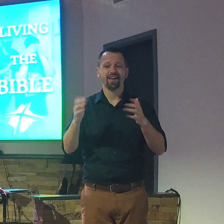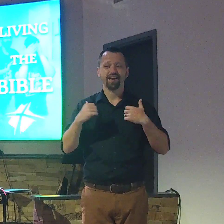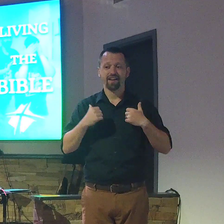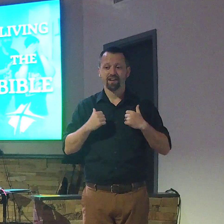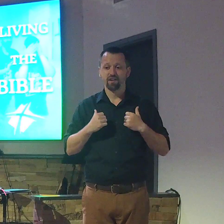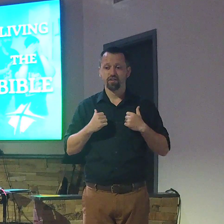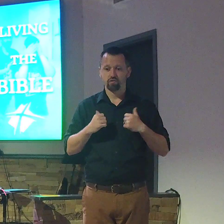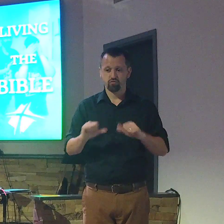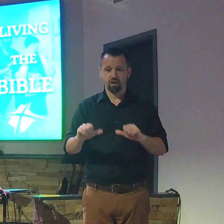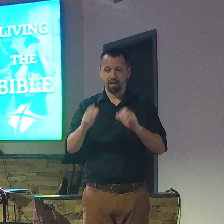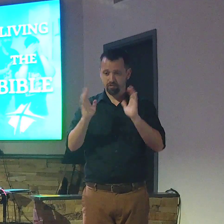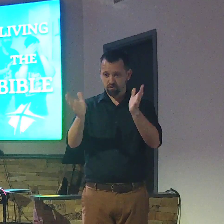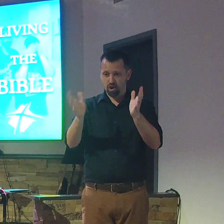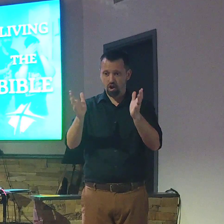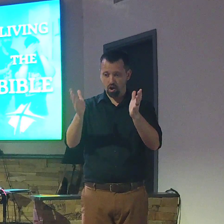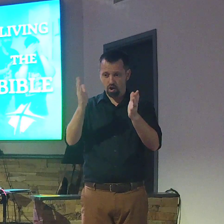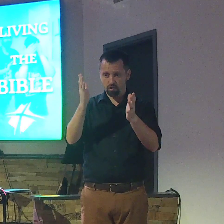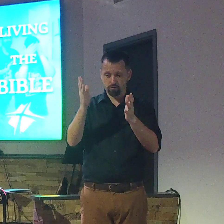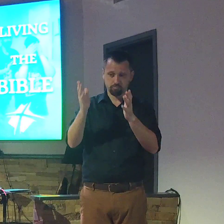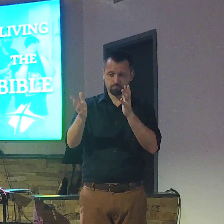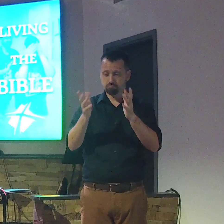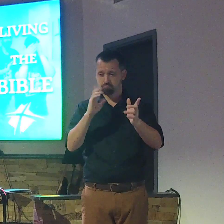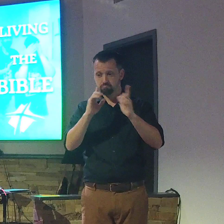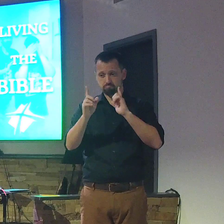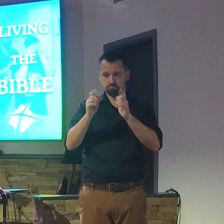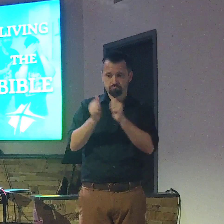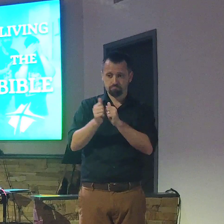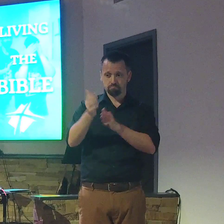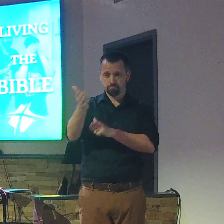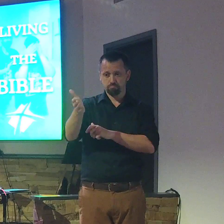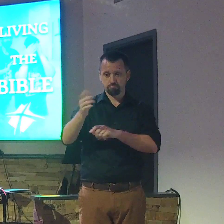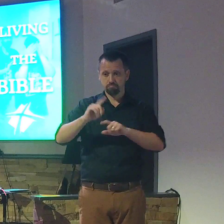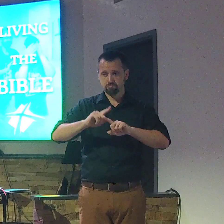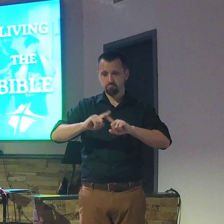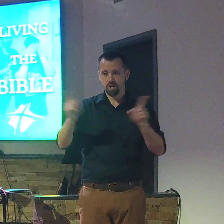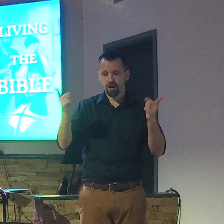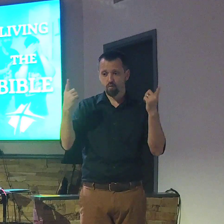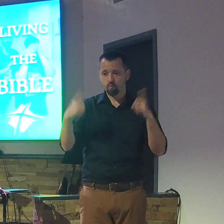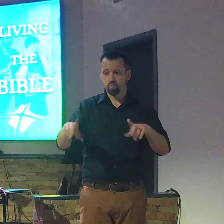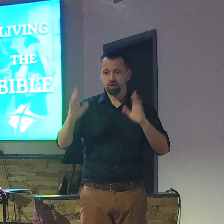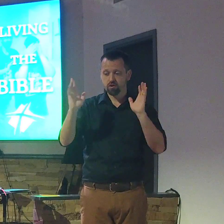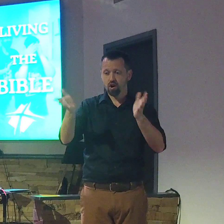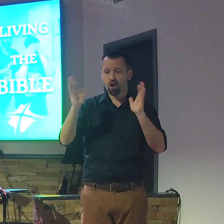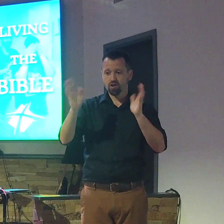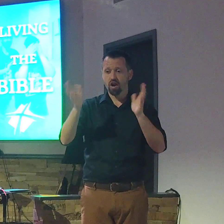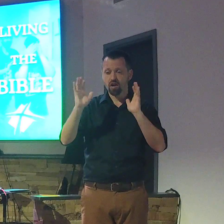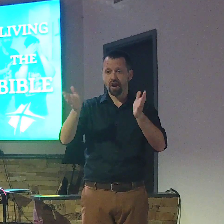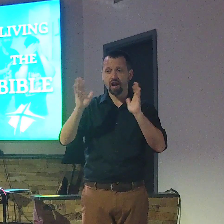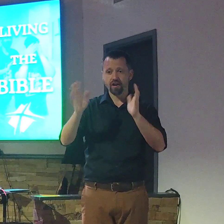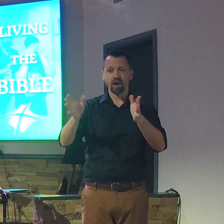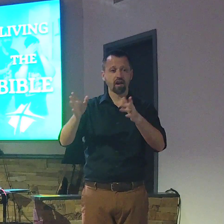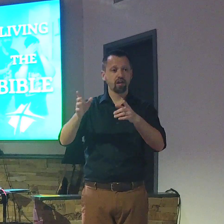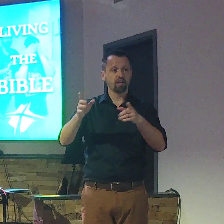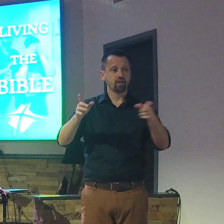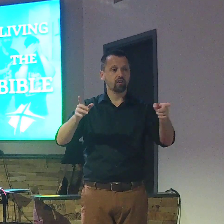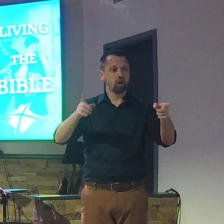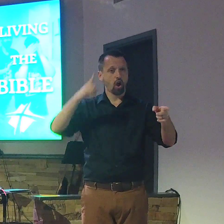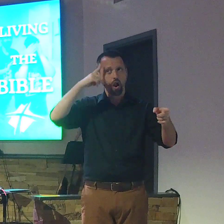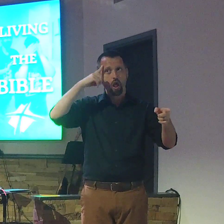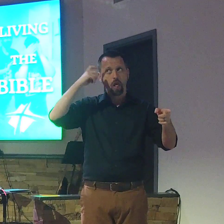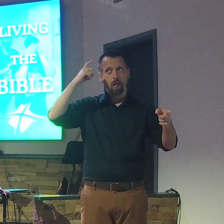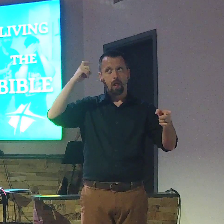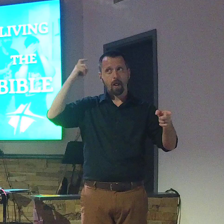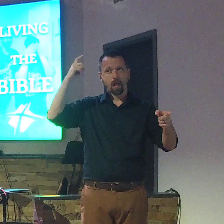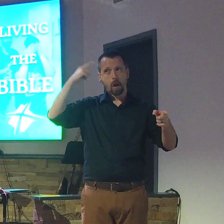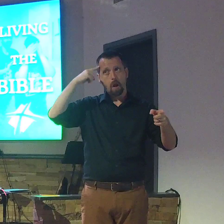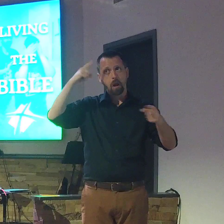maintain relationship with, maintain unity with. But when you're engaged in that conversation, as they're talking, you're thinking about the next thing